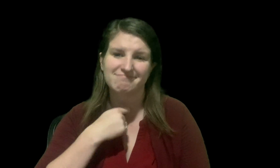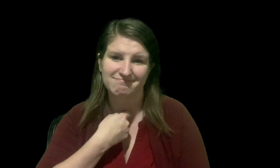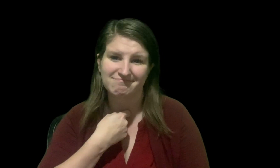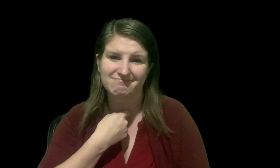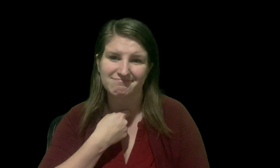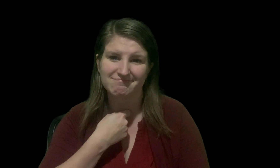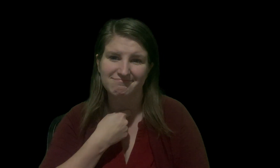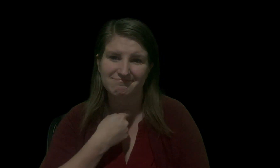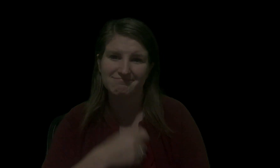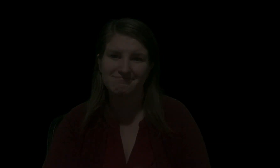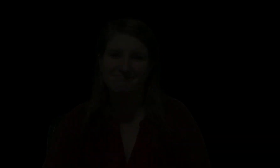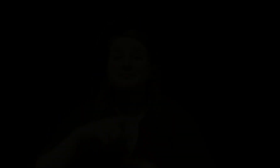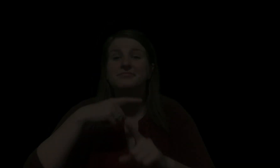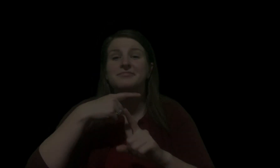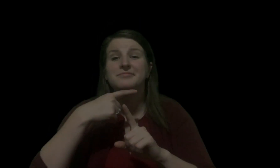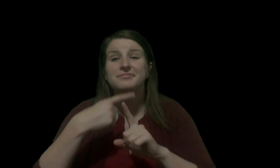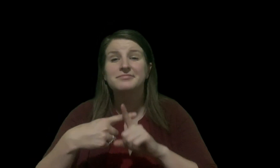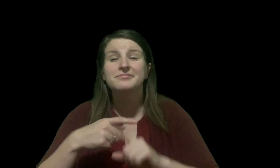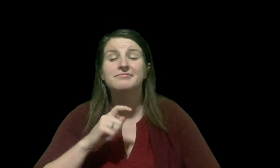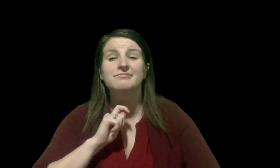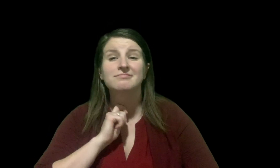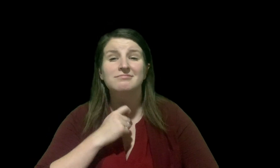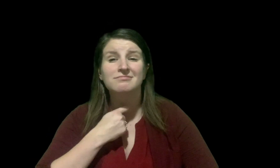So please, turn off your voice when you come in.